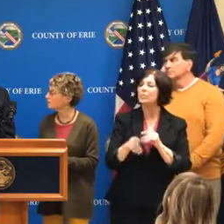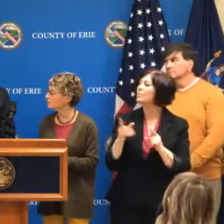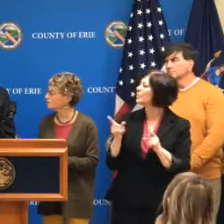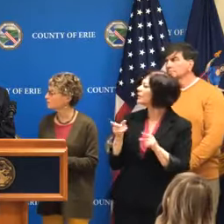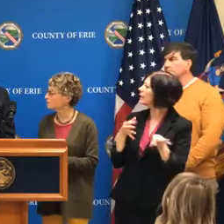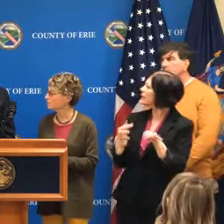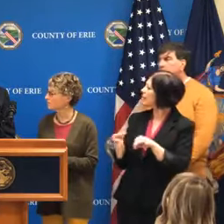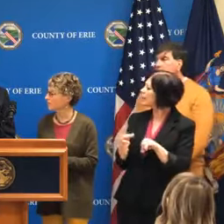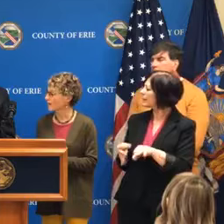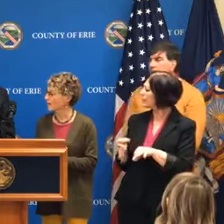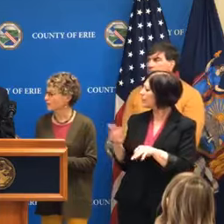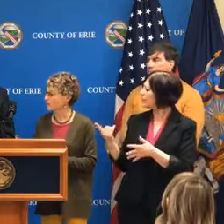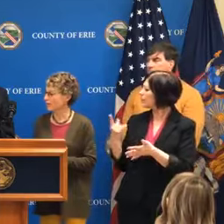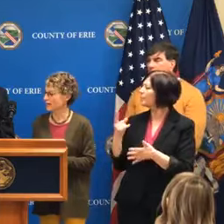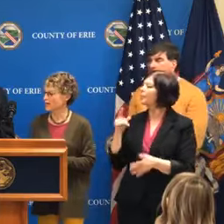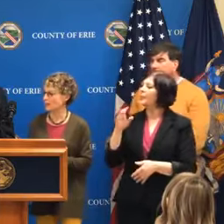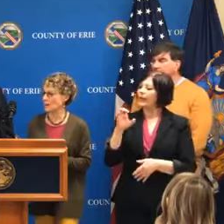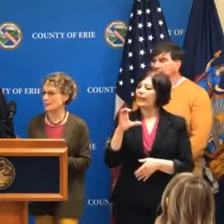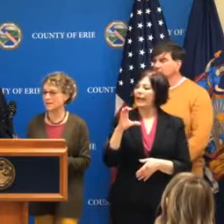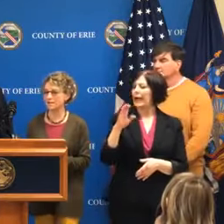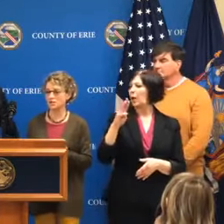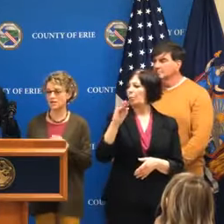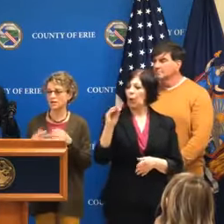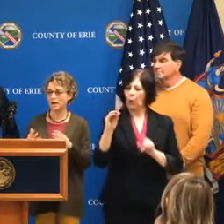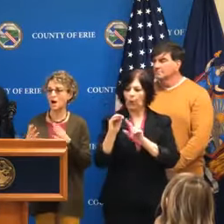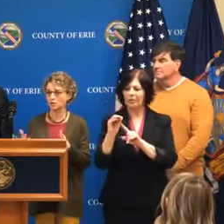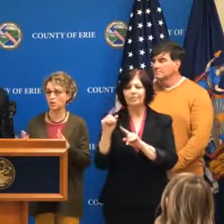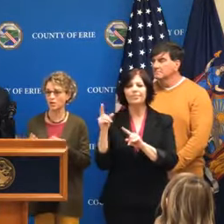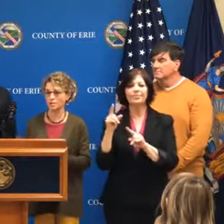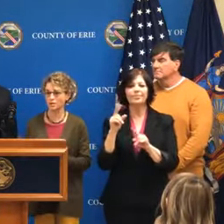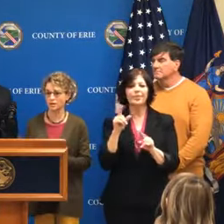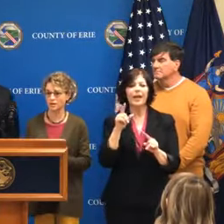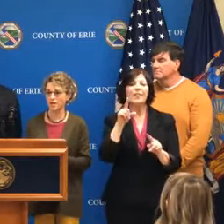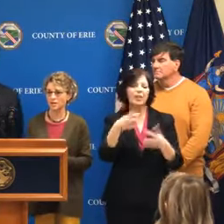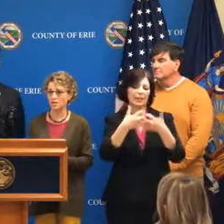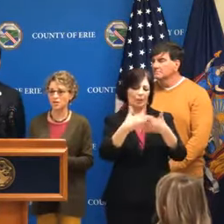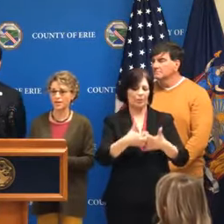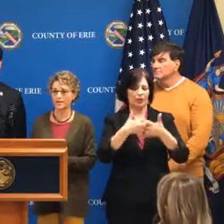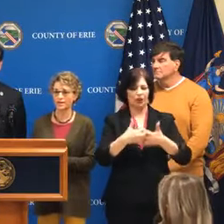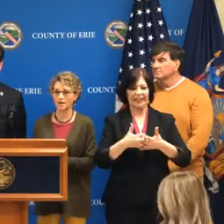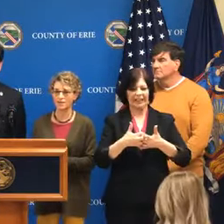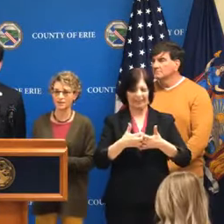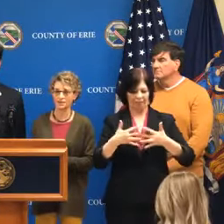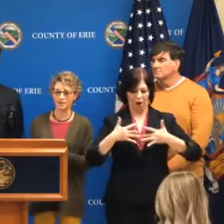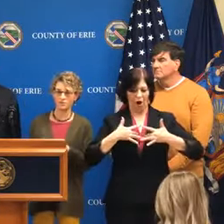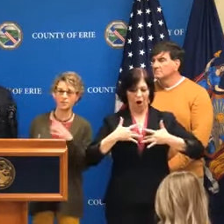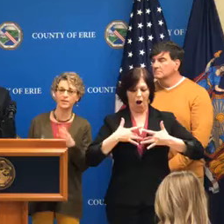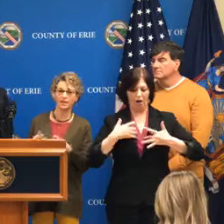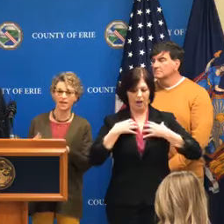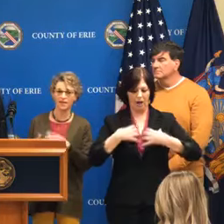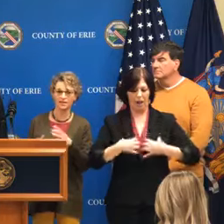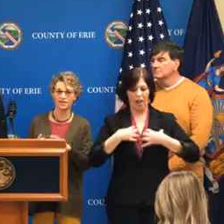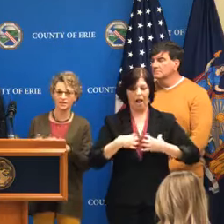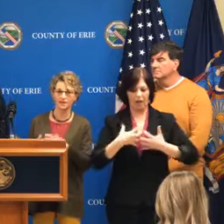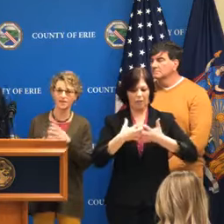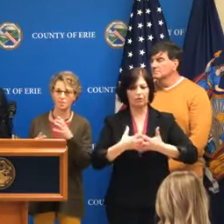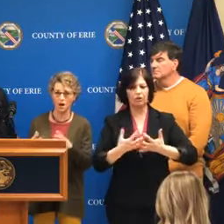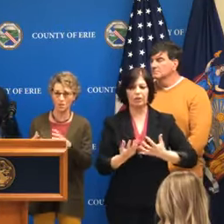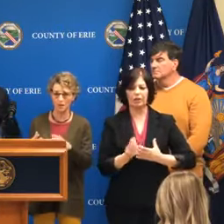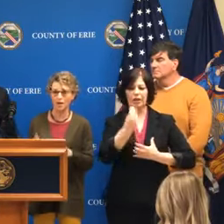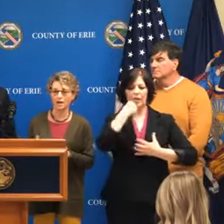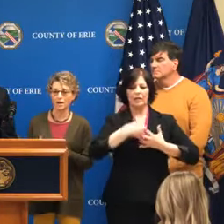what ECMO means? Sure, it's actually a heart-lung machine. So it really acts as